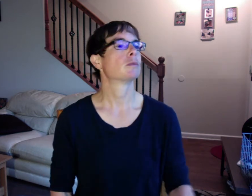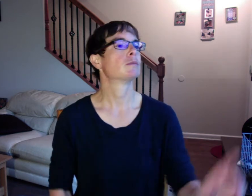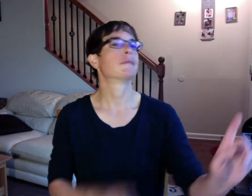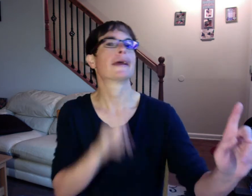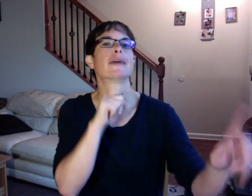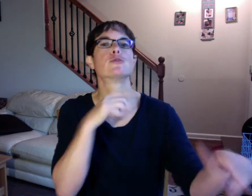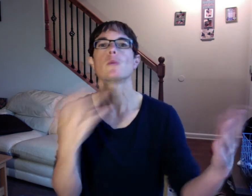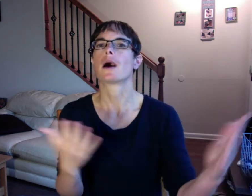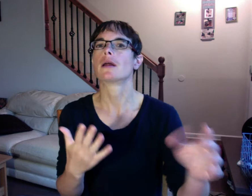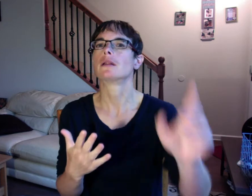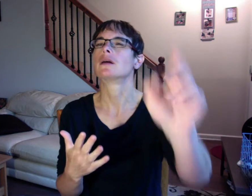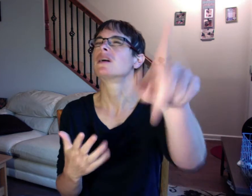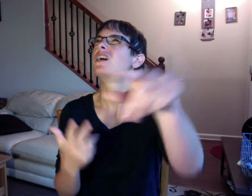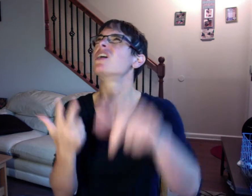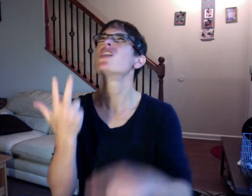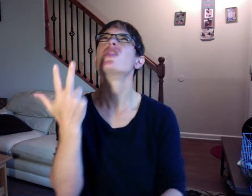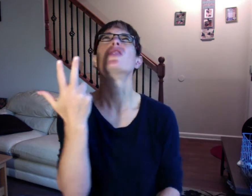13.6. 13 and 60 hundredths.